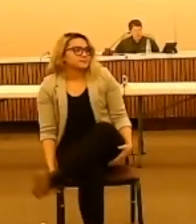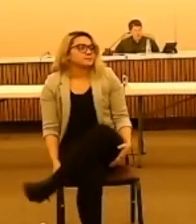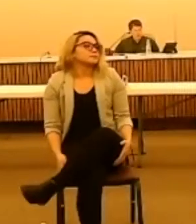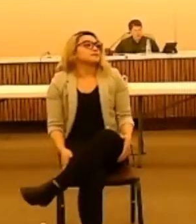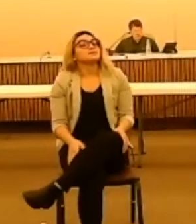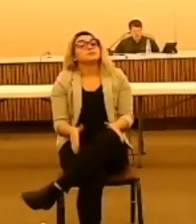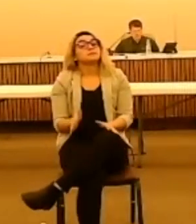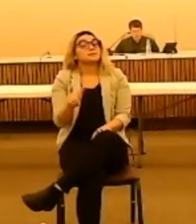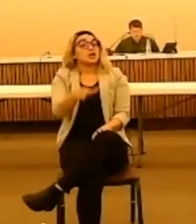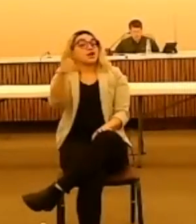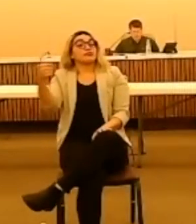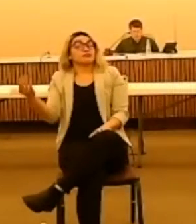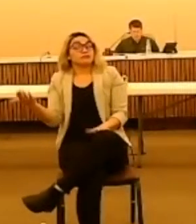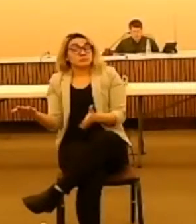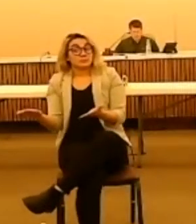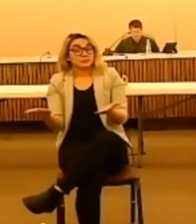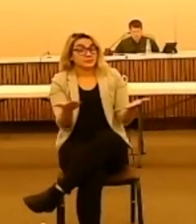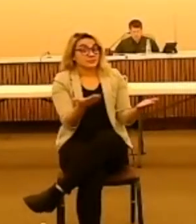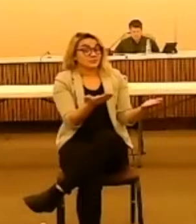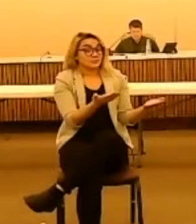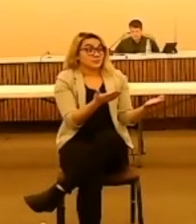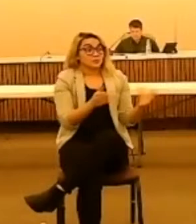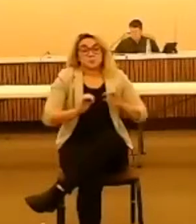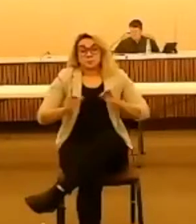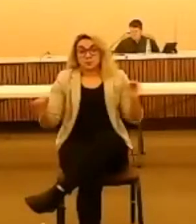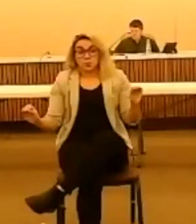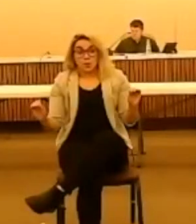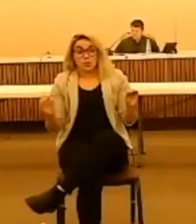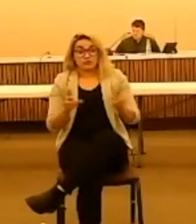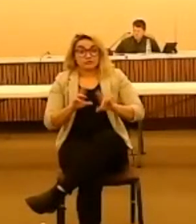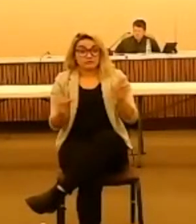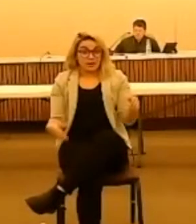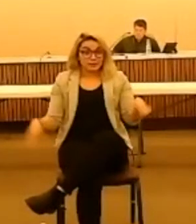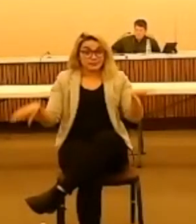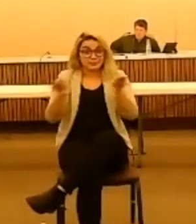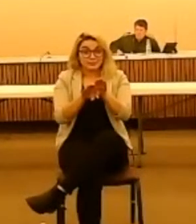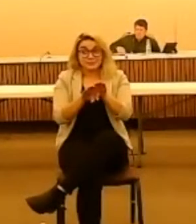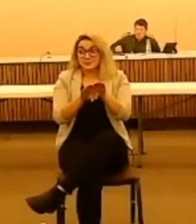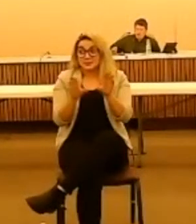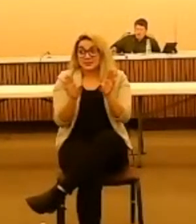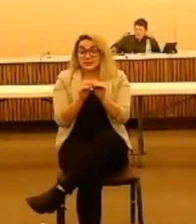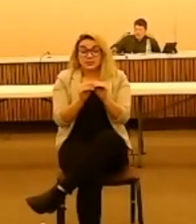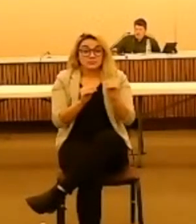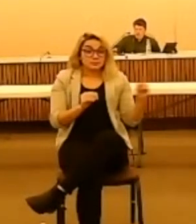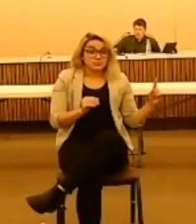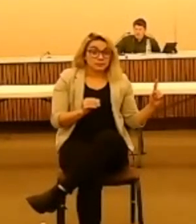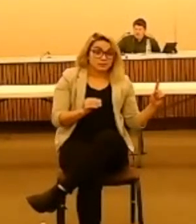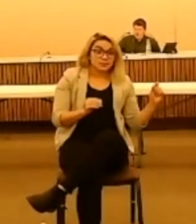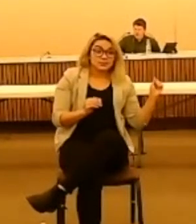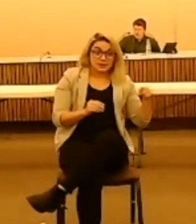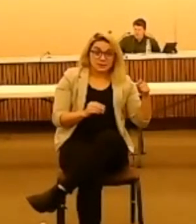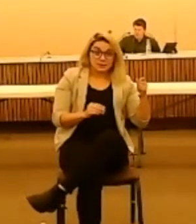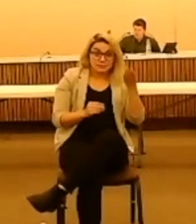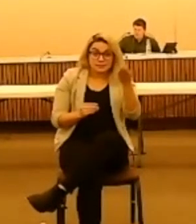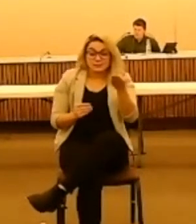Hearing nothing else, can I get a motion to adjourn? So moved. Second. Hearing no objections, meeting adjourned.